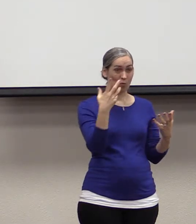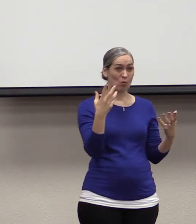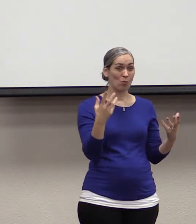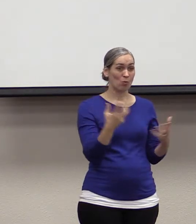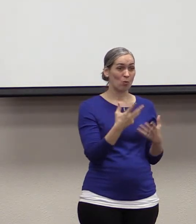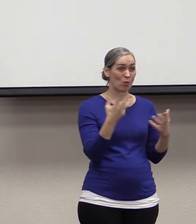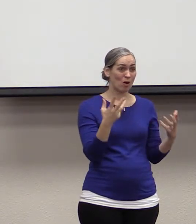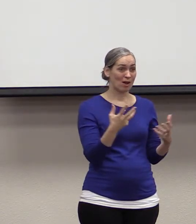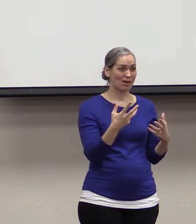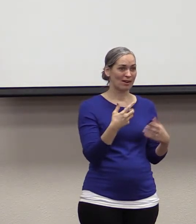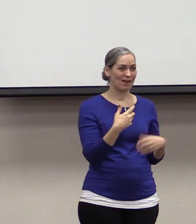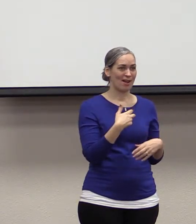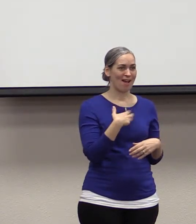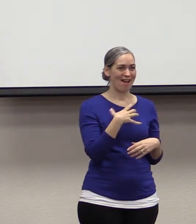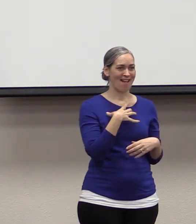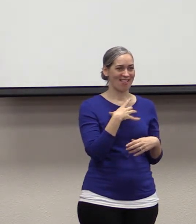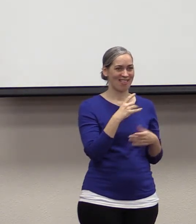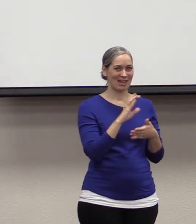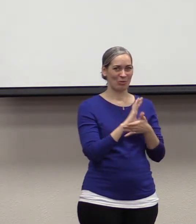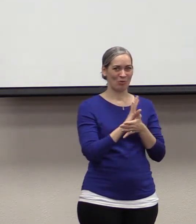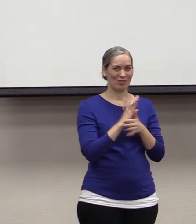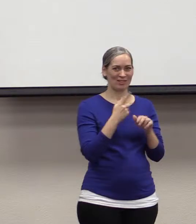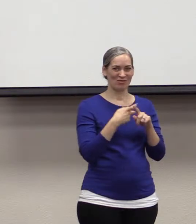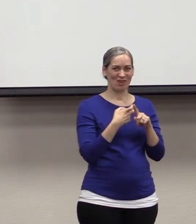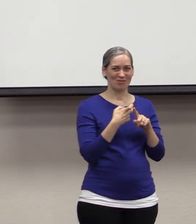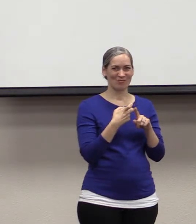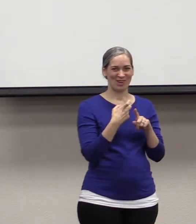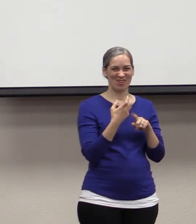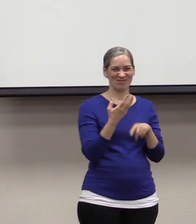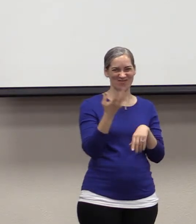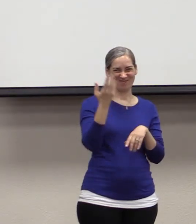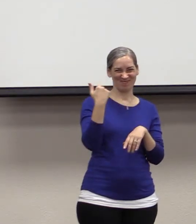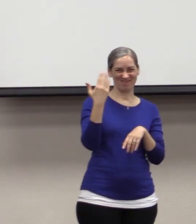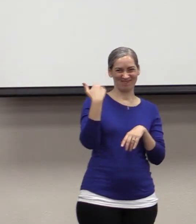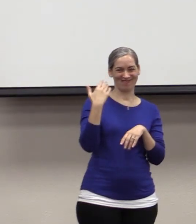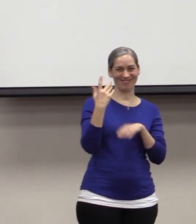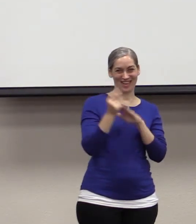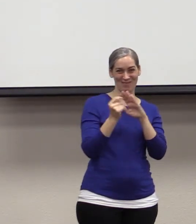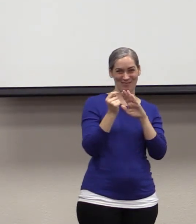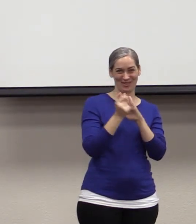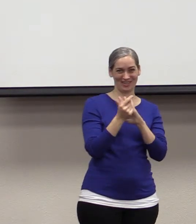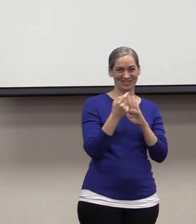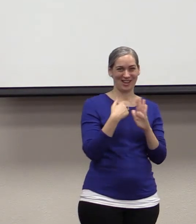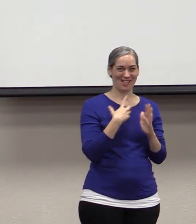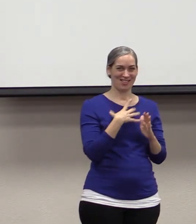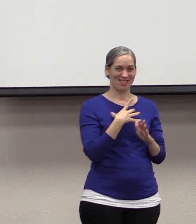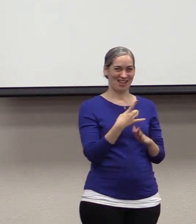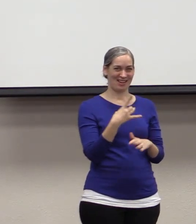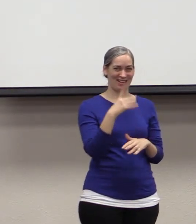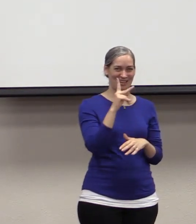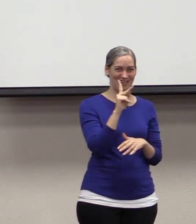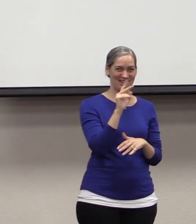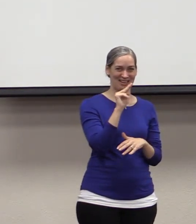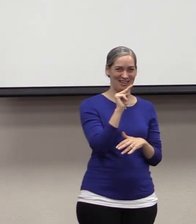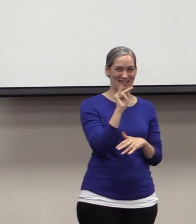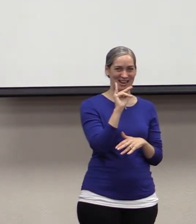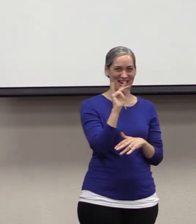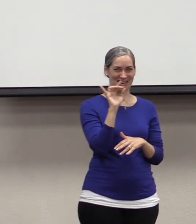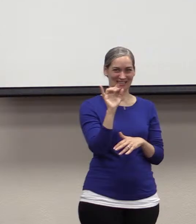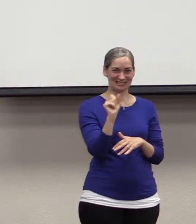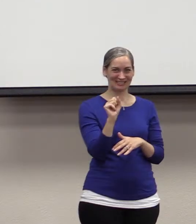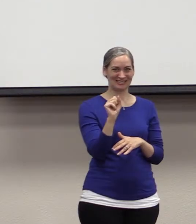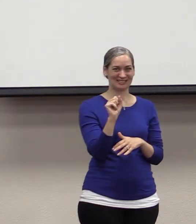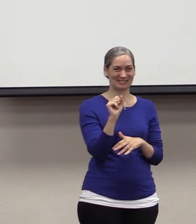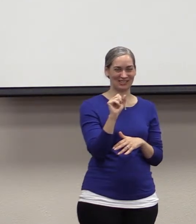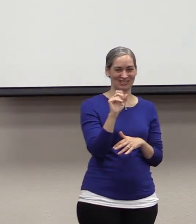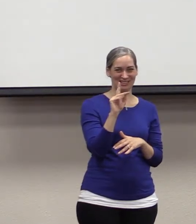I consume. I like period pieces. So like when I think of courage, I think of knights in shining armor on horses, charging